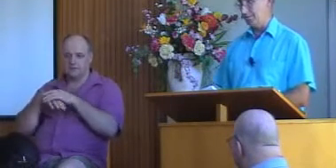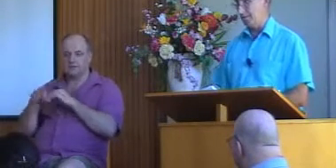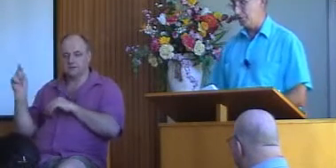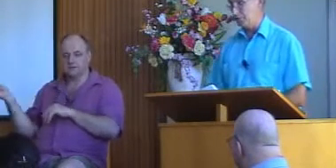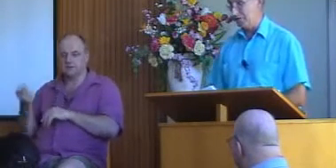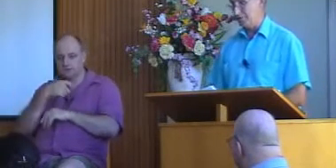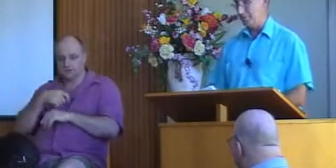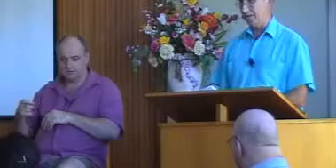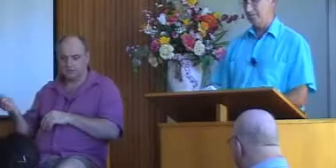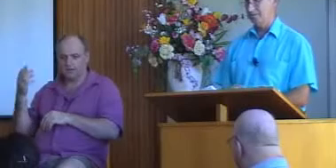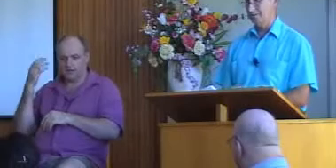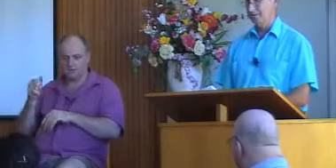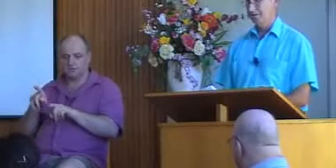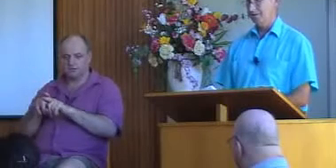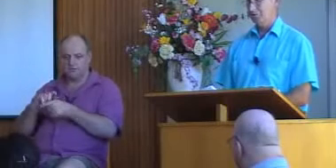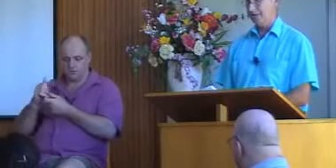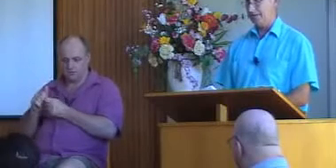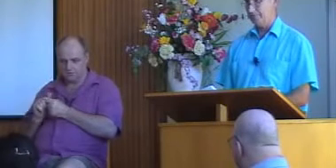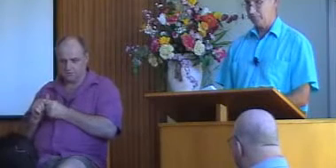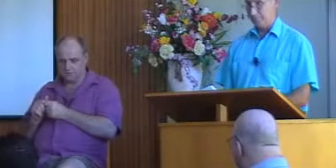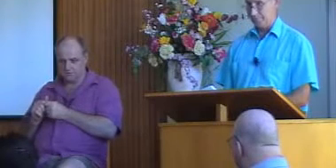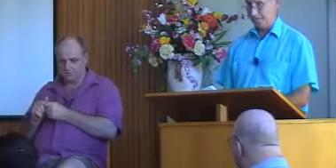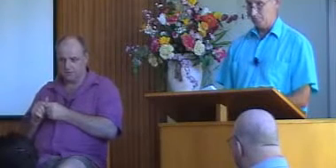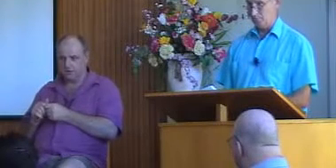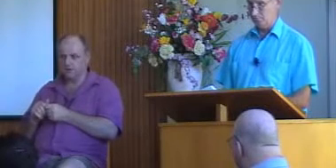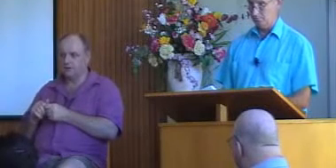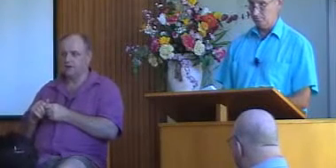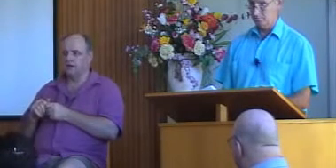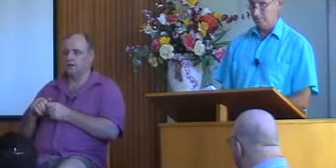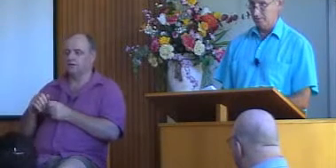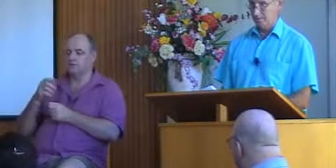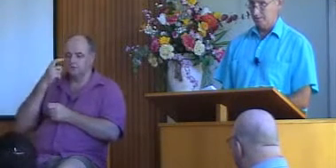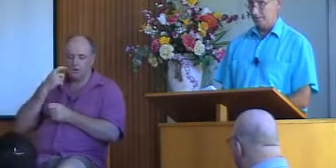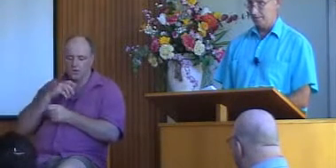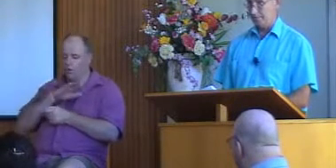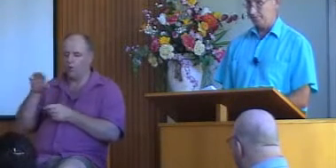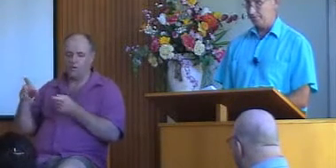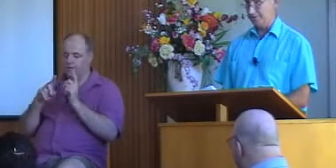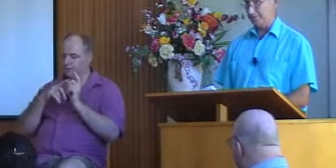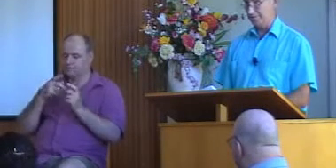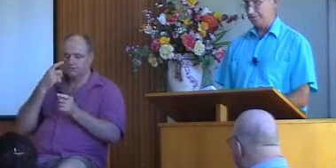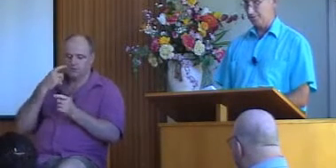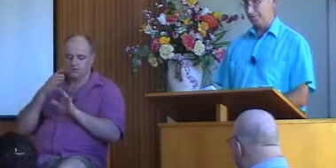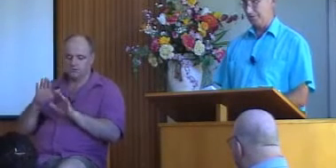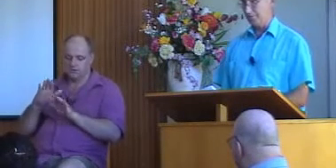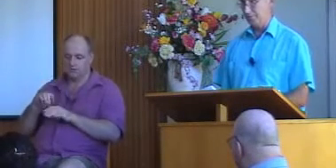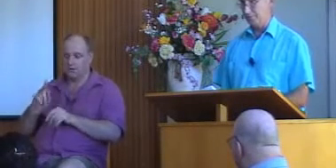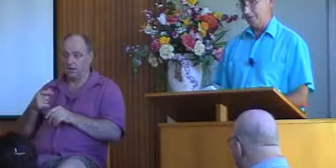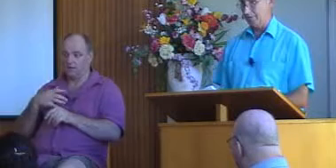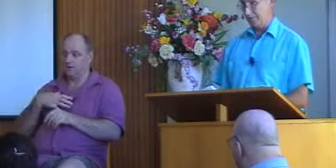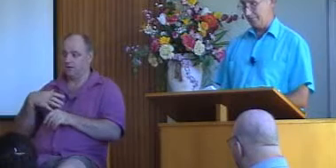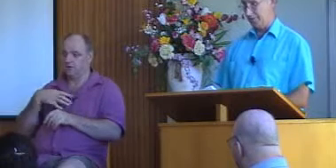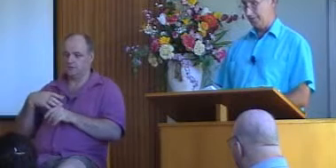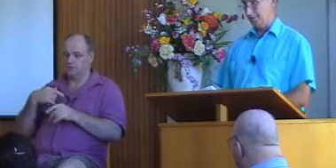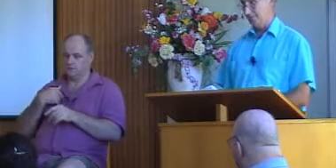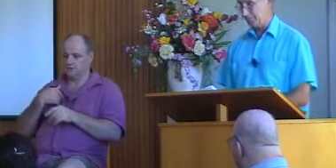although at that time I knew nothing about faith or the Bible, and I guess the message that was being given to me